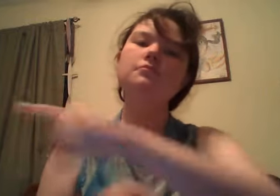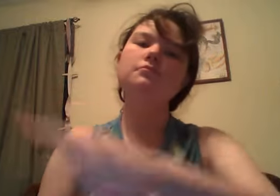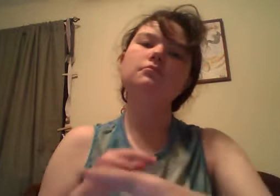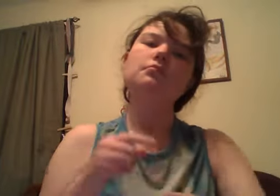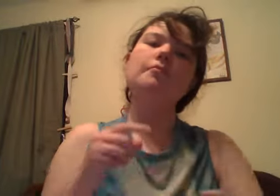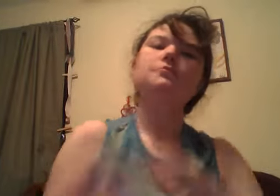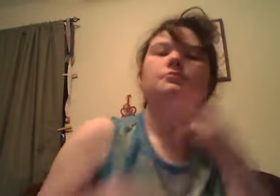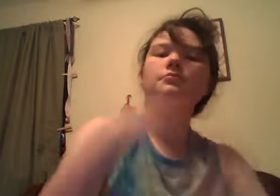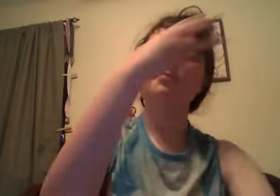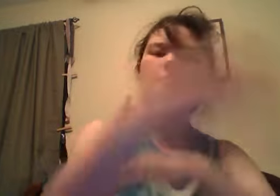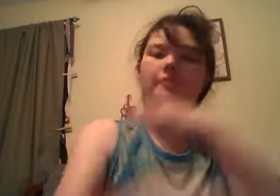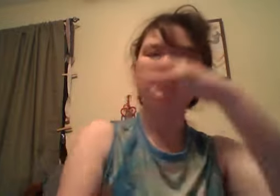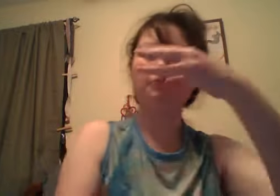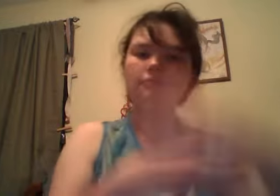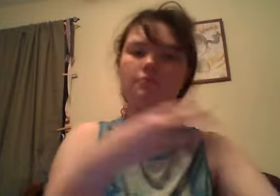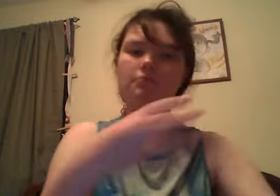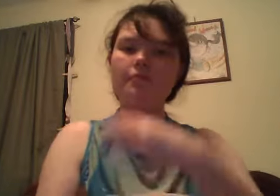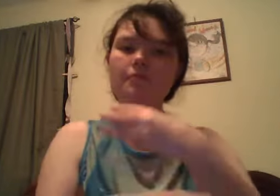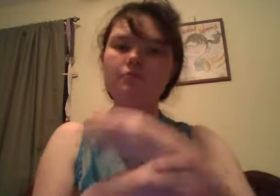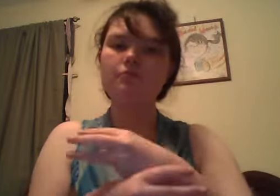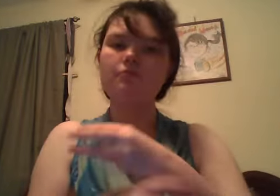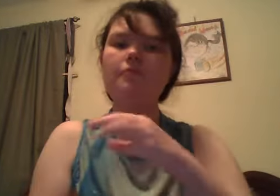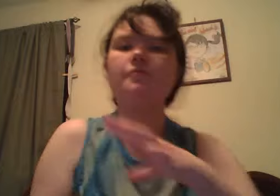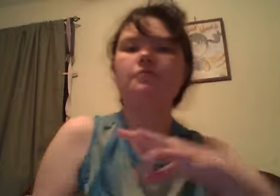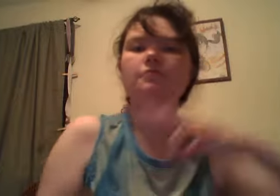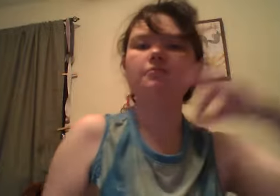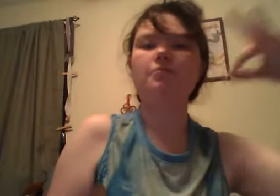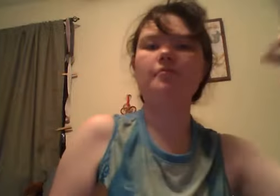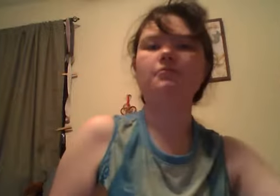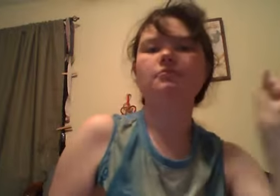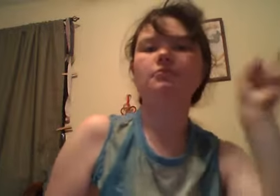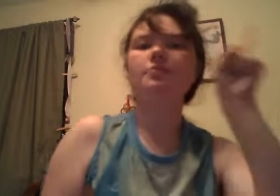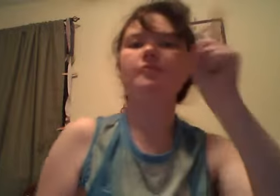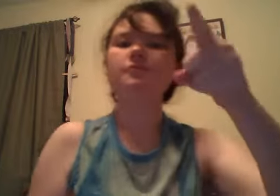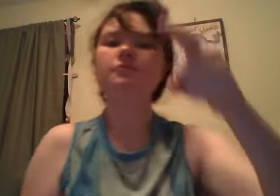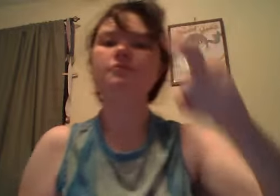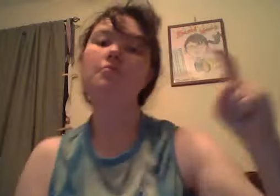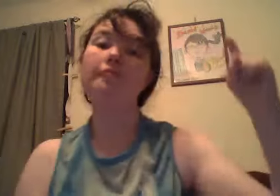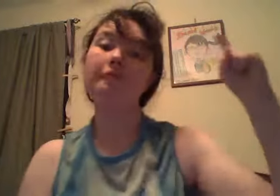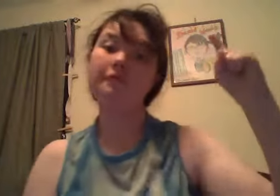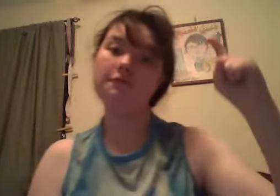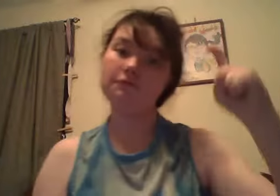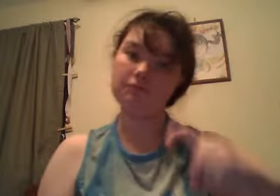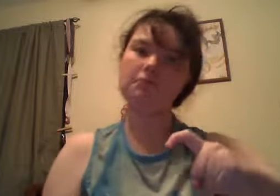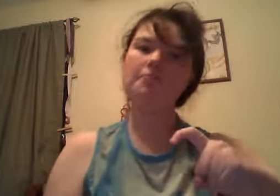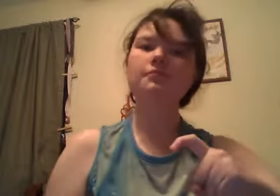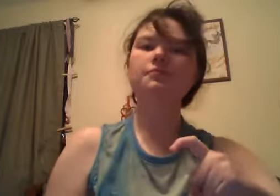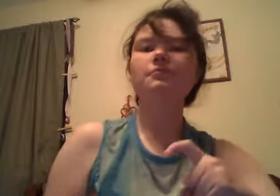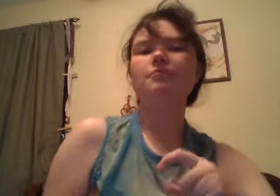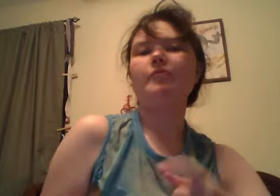go to the ends of the earth Till they find the thing you need